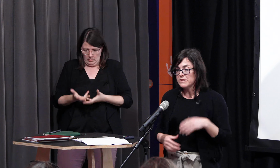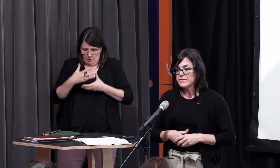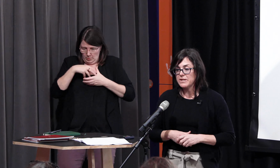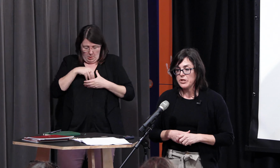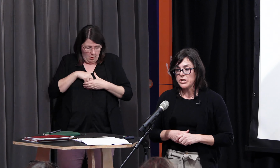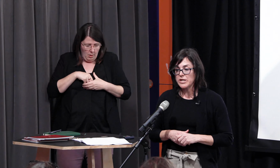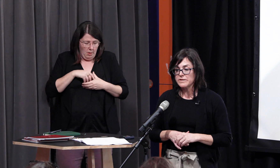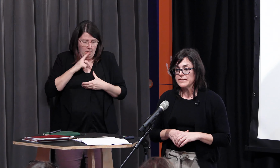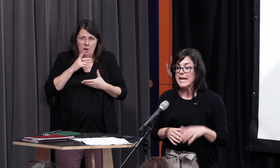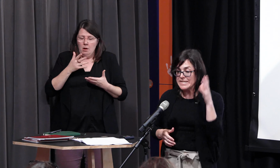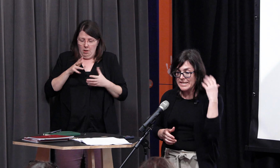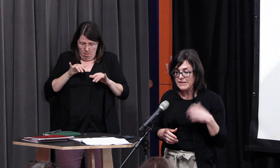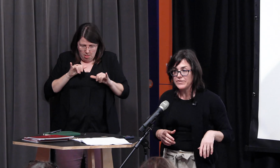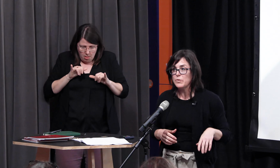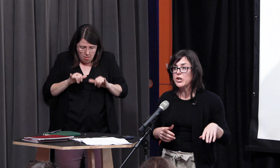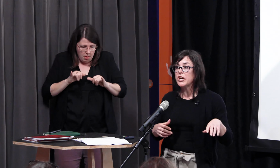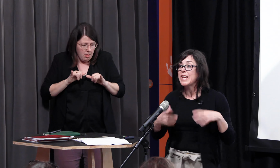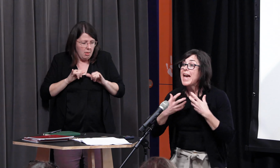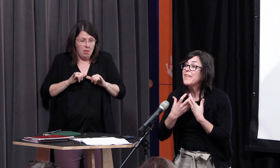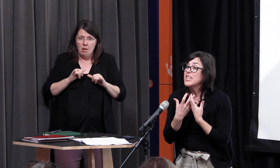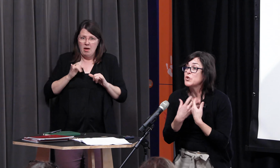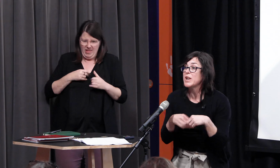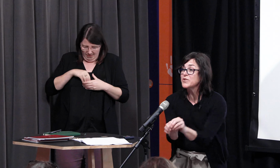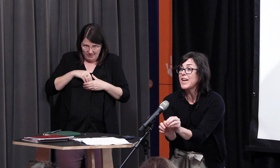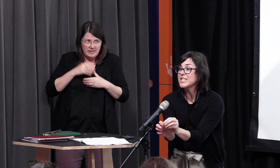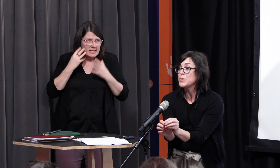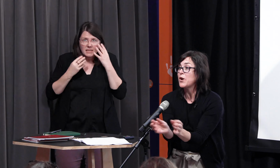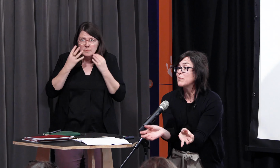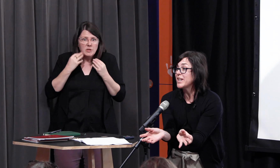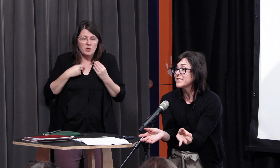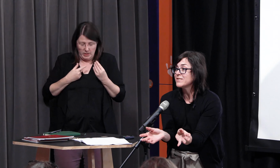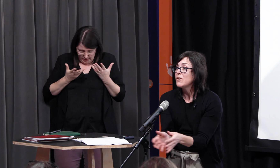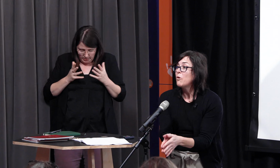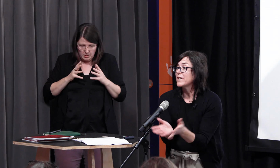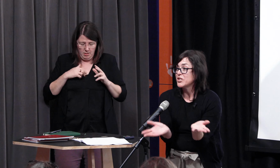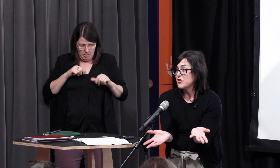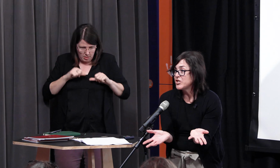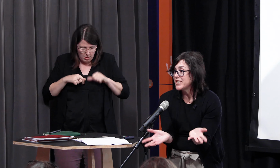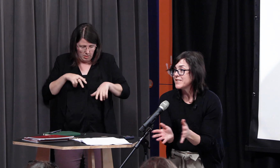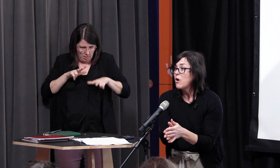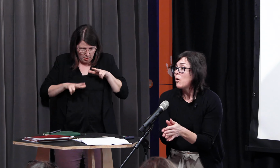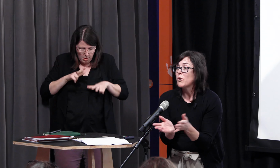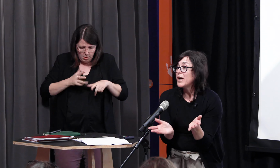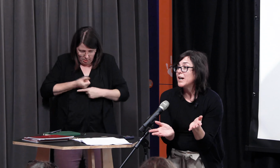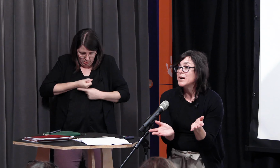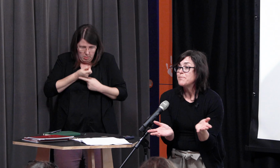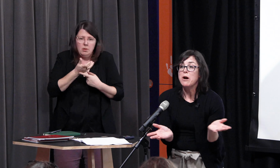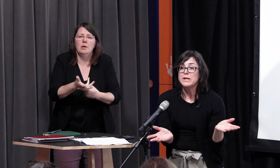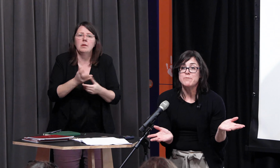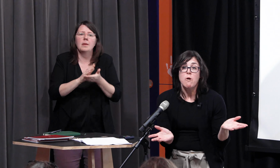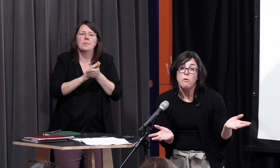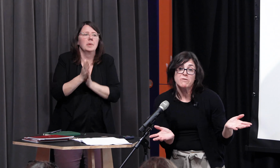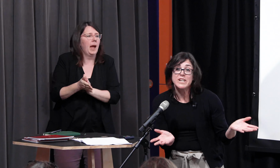awkward, right? We heard, tentative, we heard, and then you transfer that into an object or an illustration, or